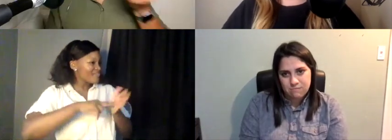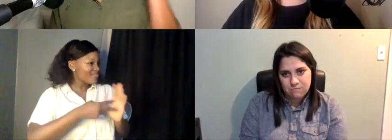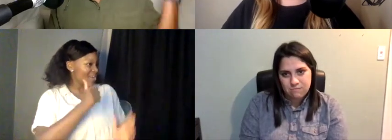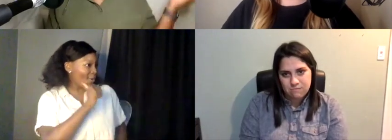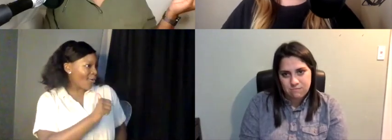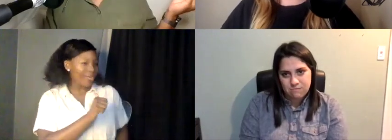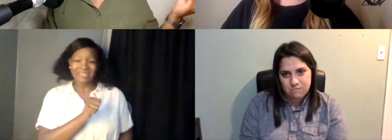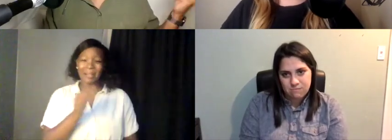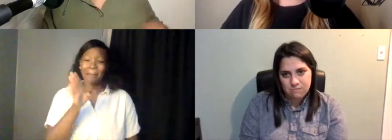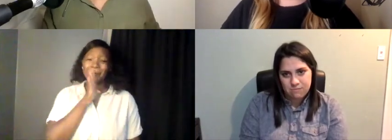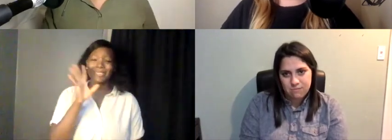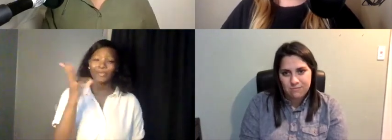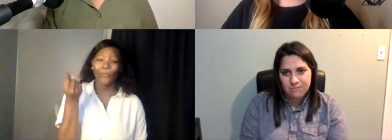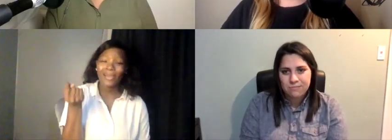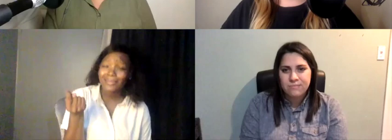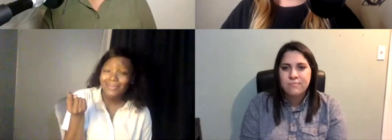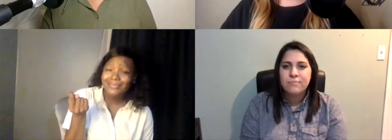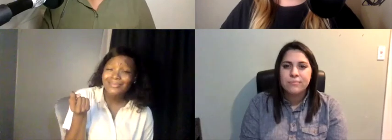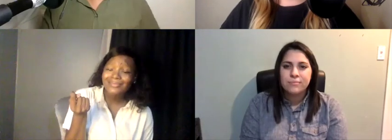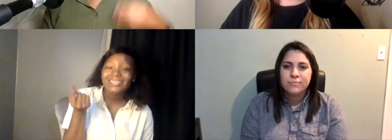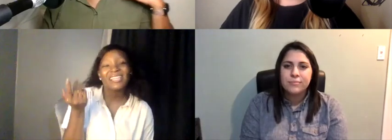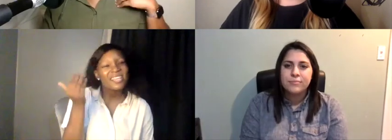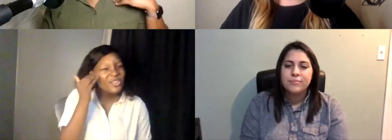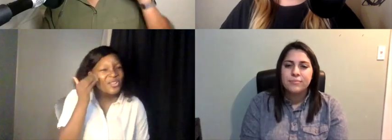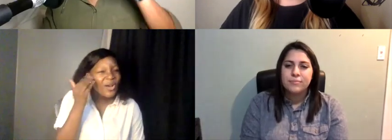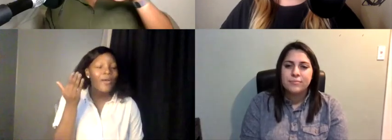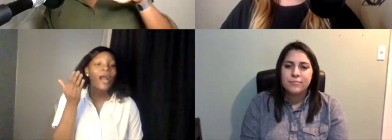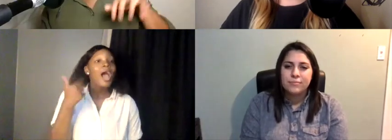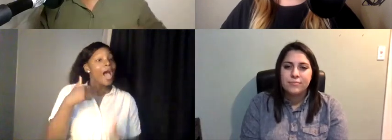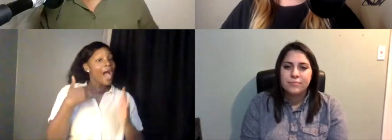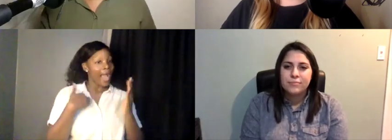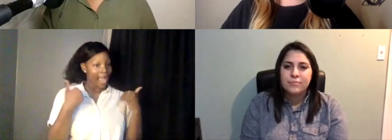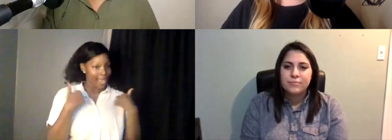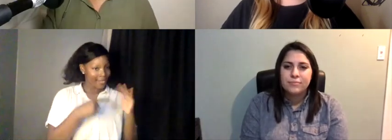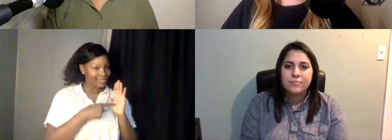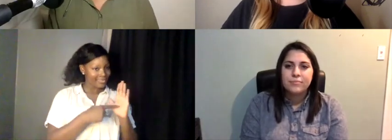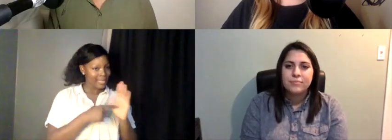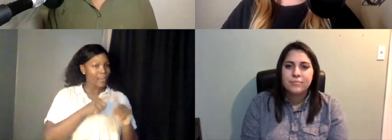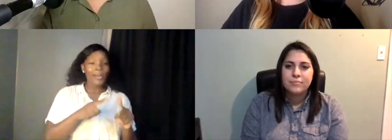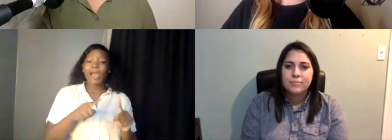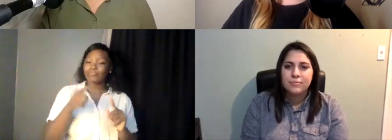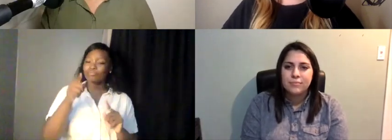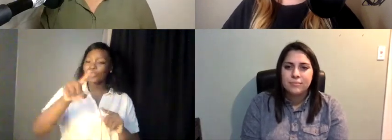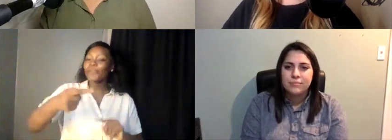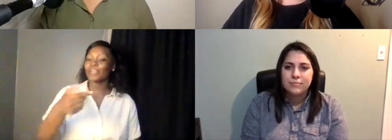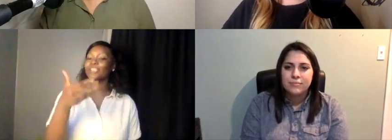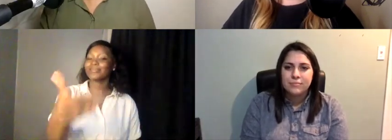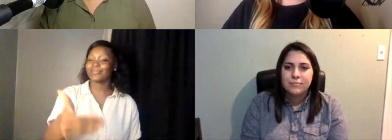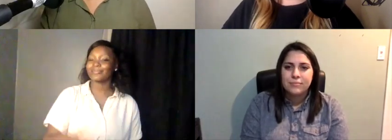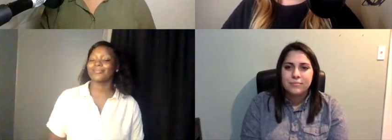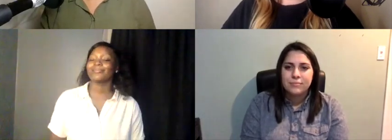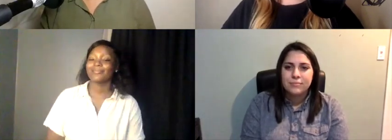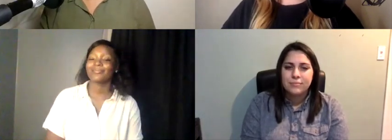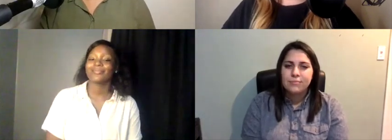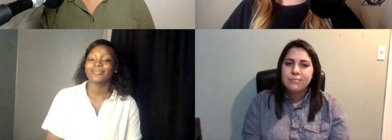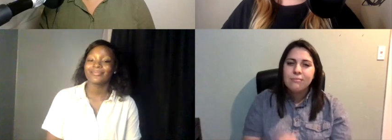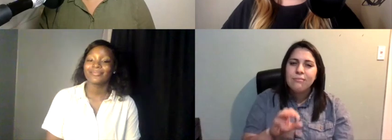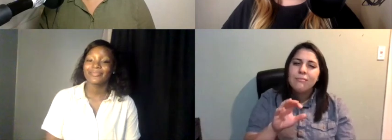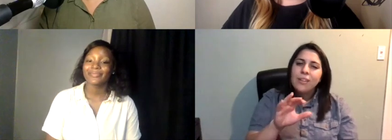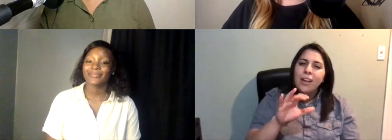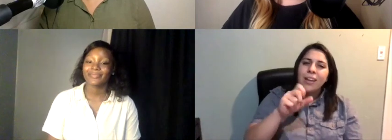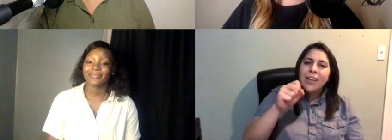your, you know what I mean? Like, have you had anything like that? I have an example, but I'll let you go first because I think people coming in with, like,